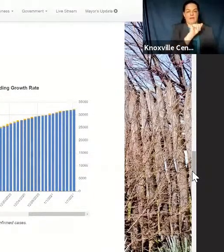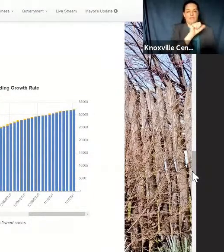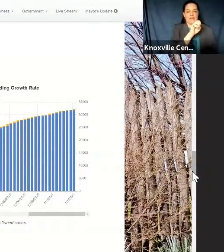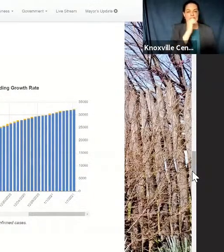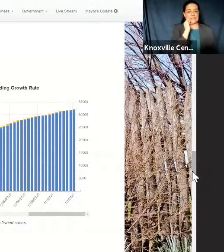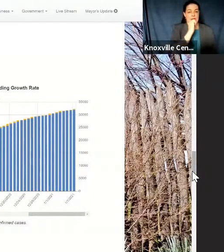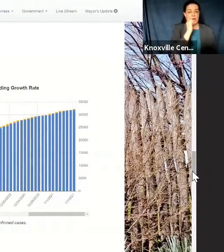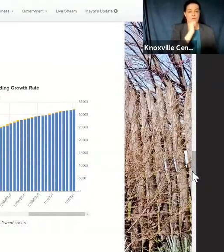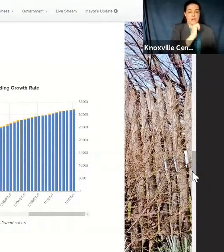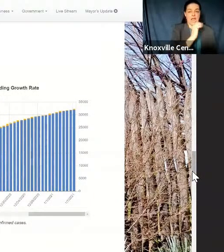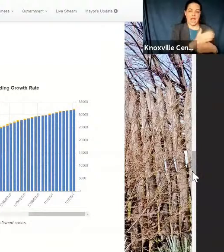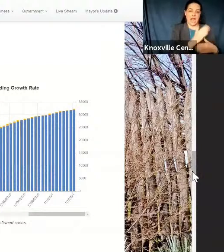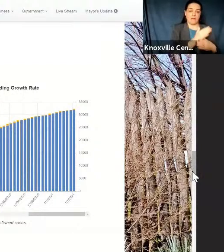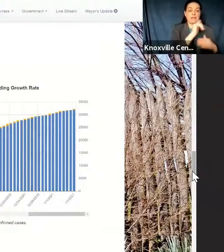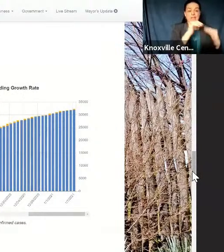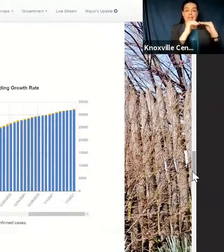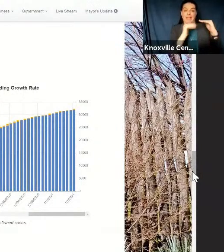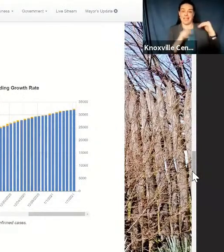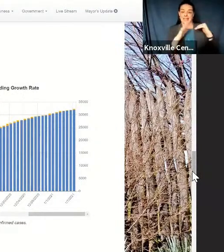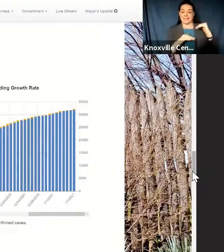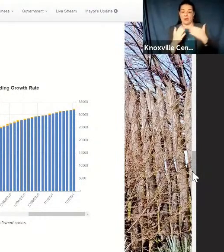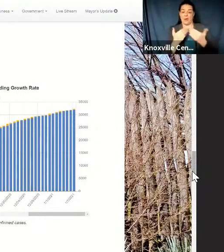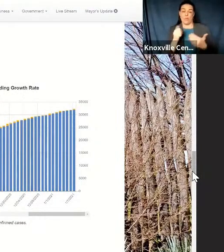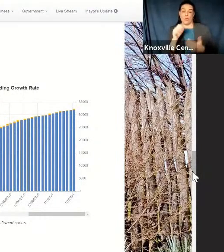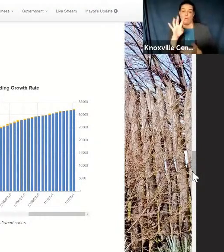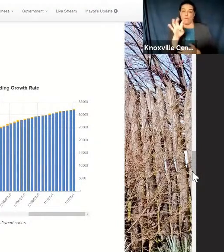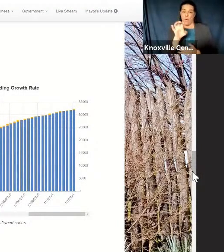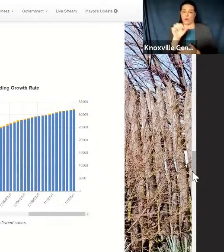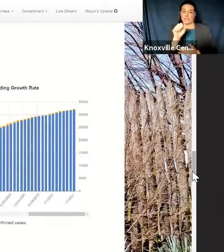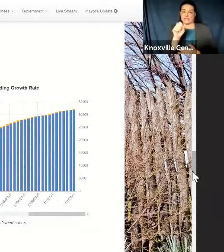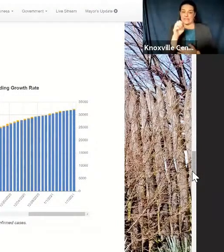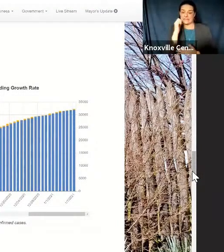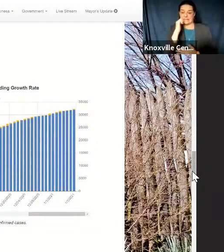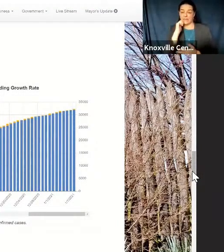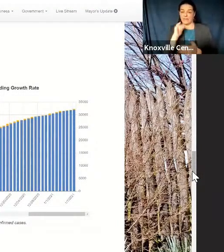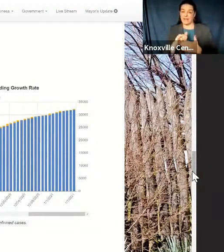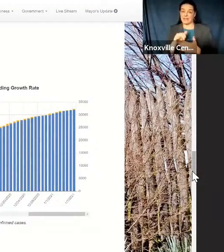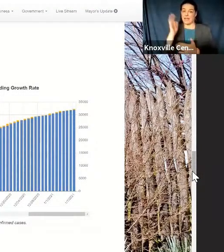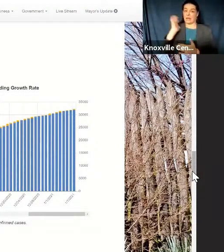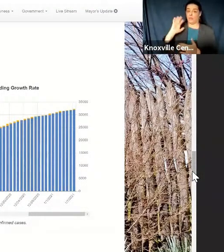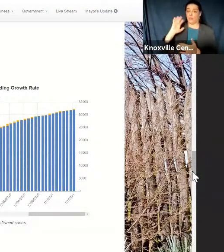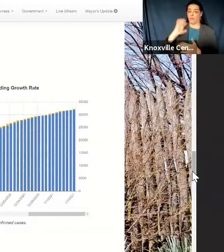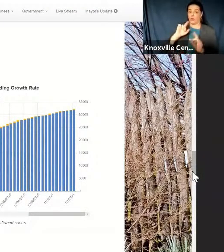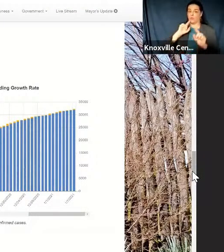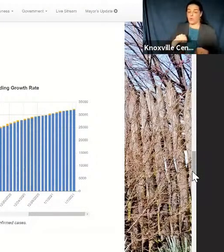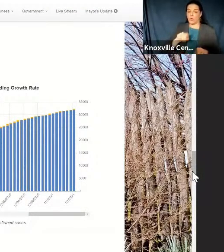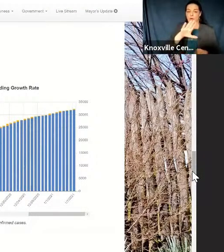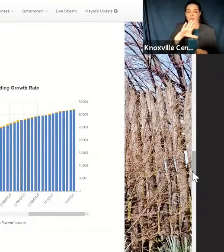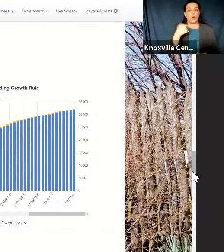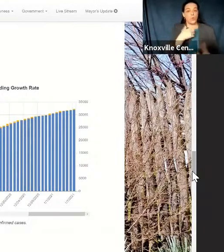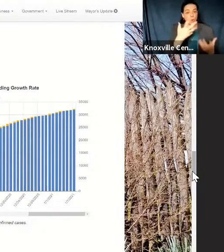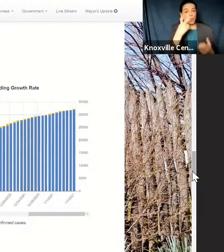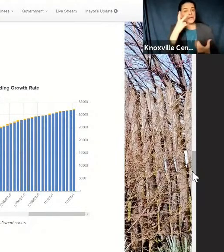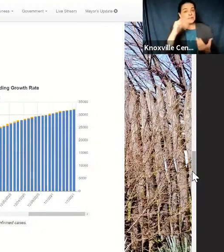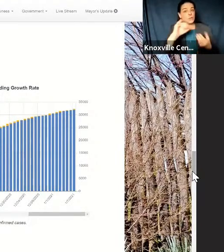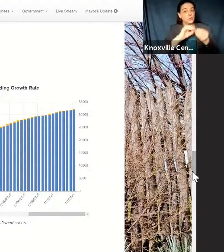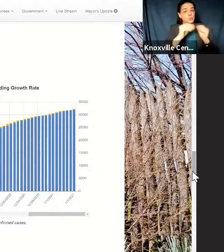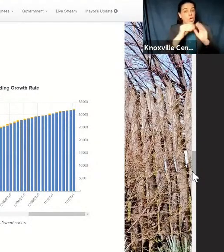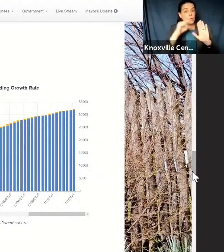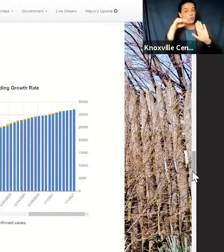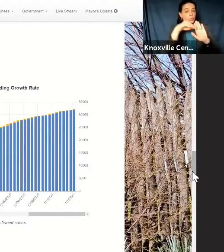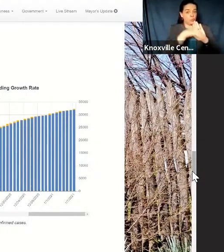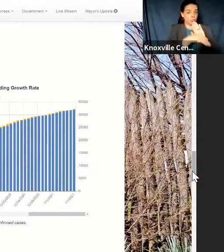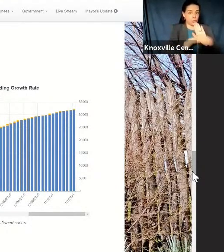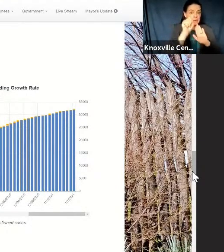than the average of nearly 400 cases per day in the previous reporting period. While we want to see the numbers continue to trend down, we